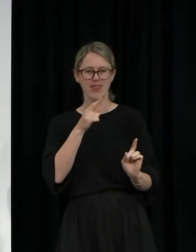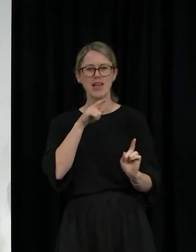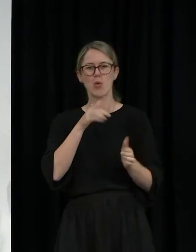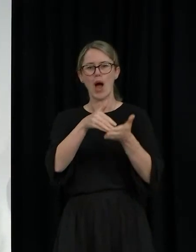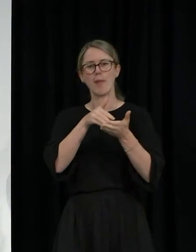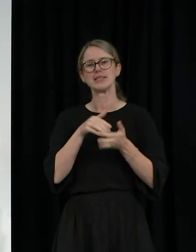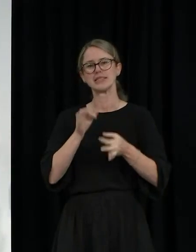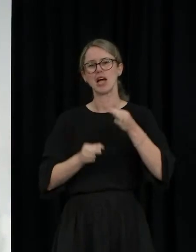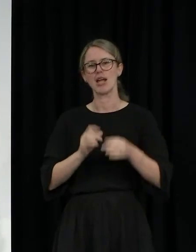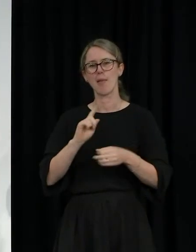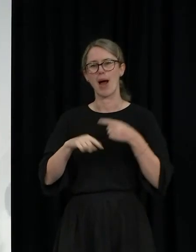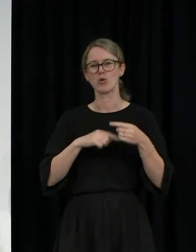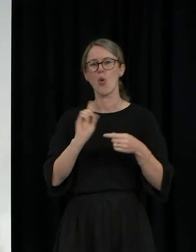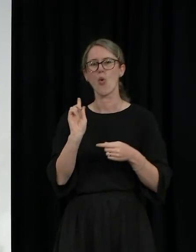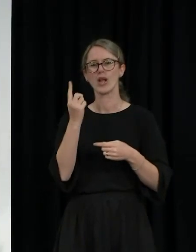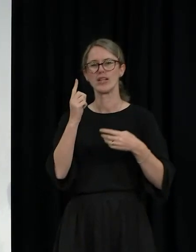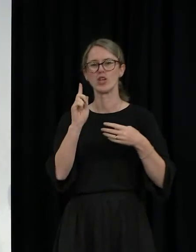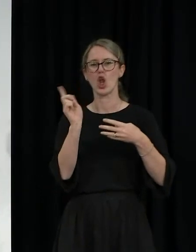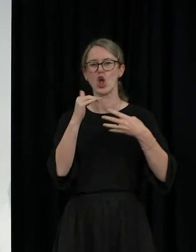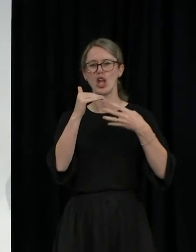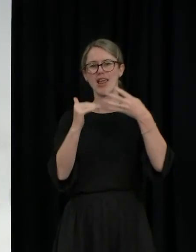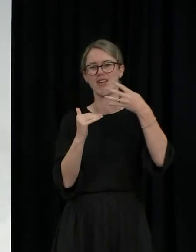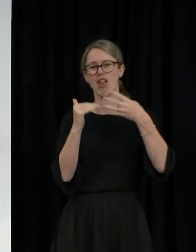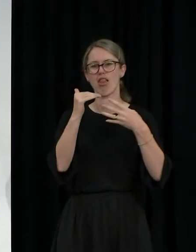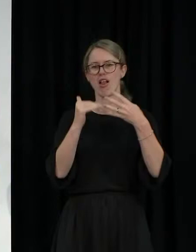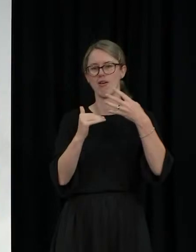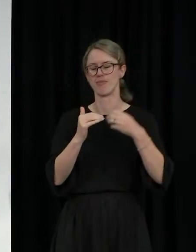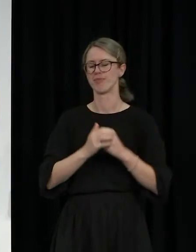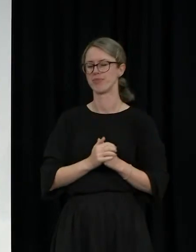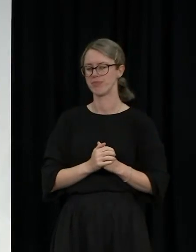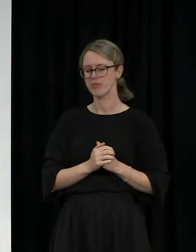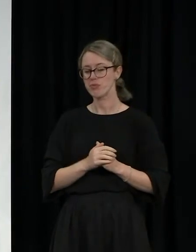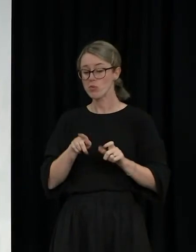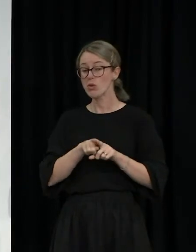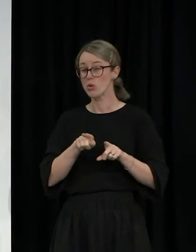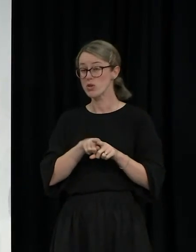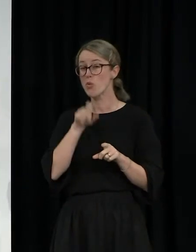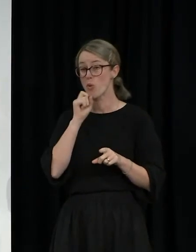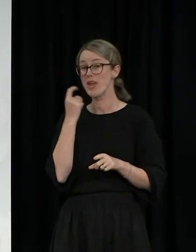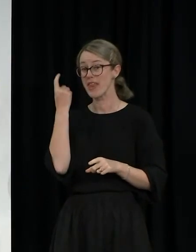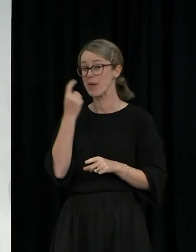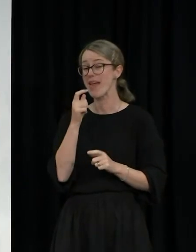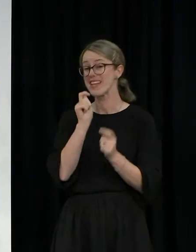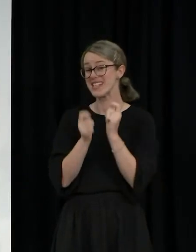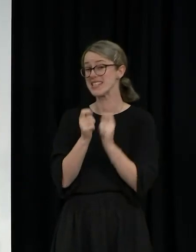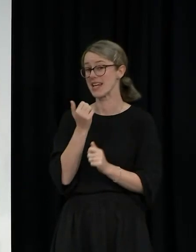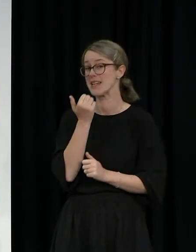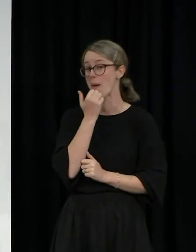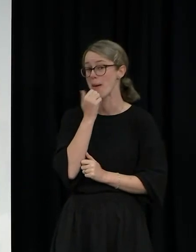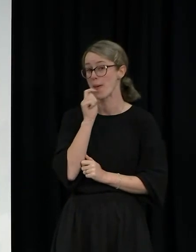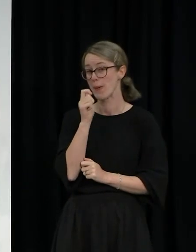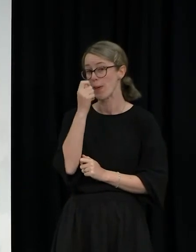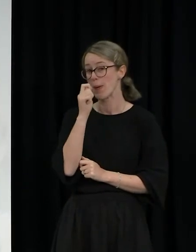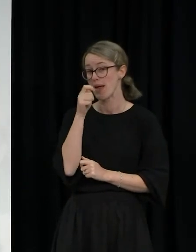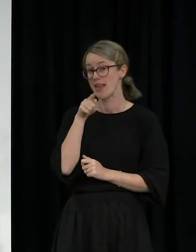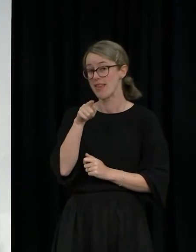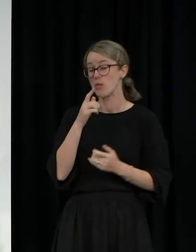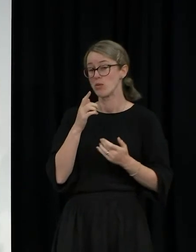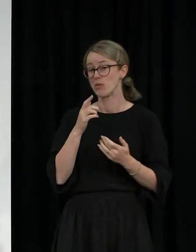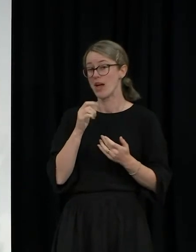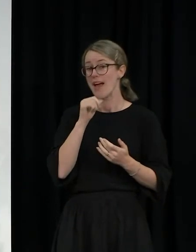settings. We also will be looking, as I said earlier, at the testing rates. because that is an indication to us that